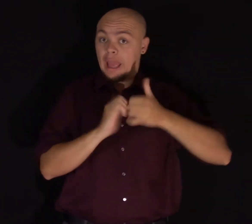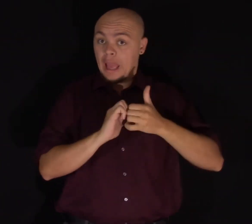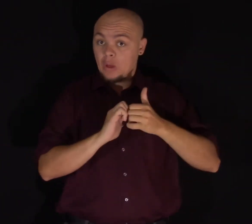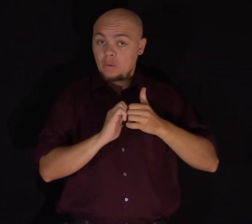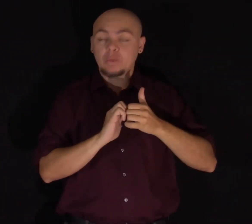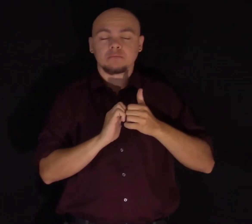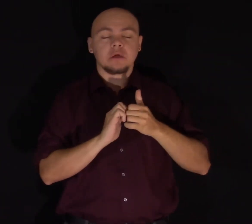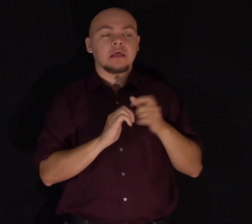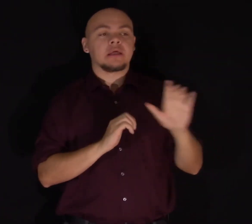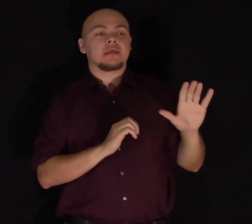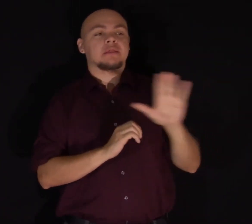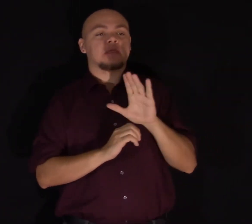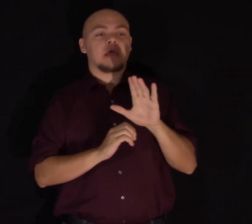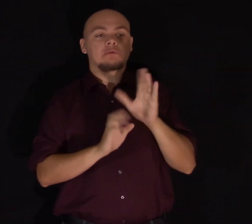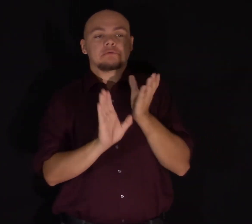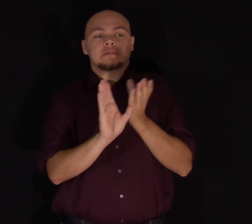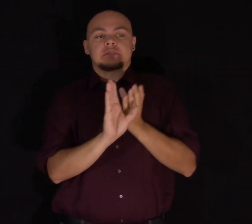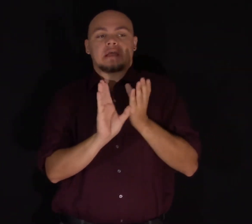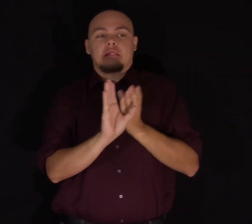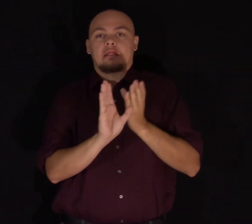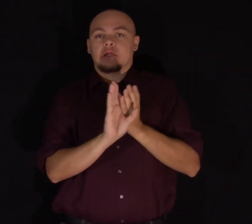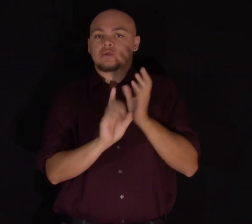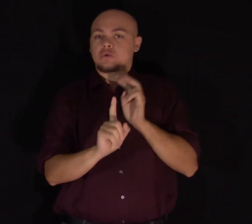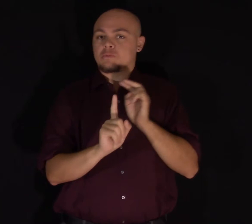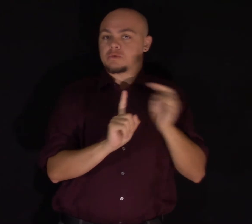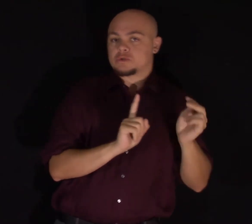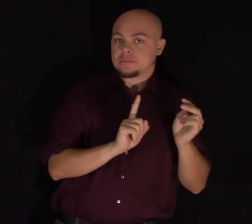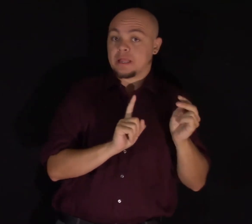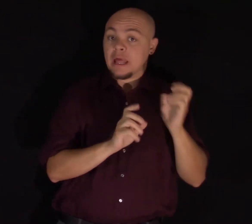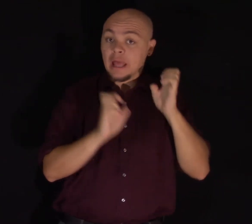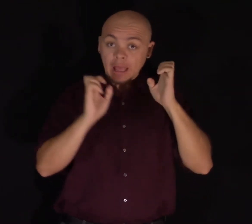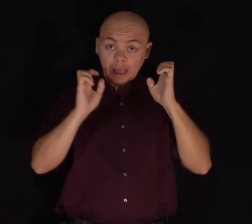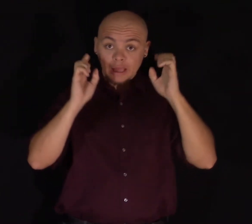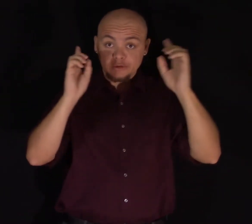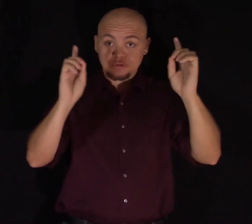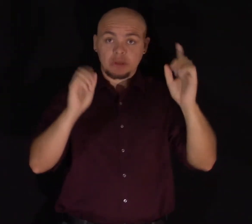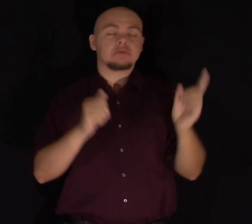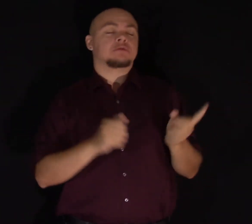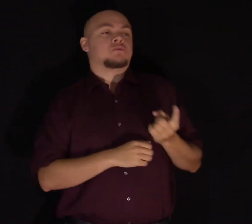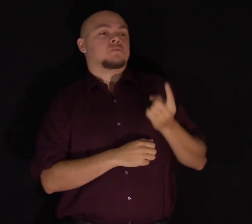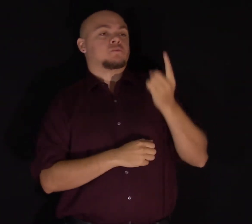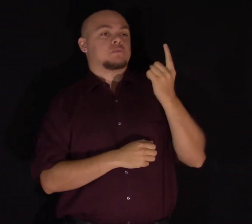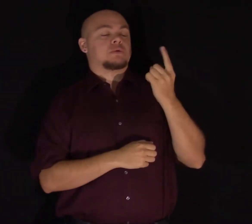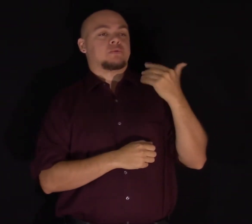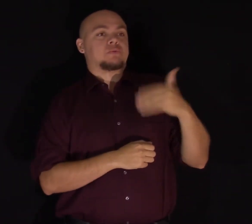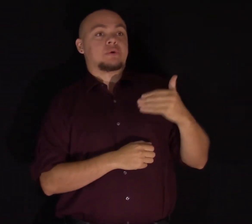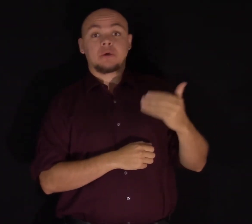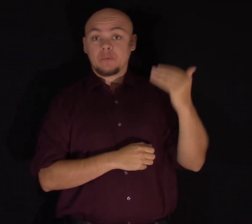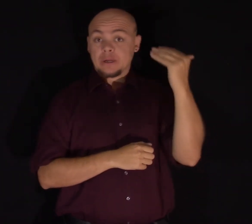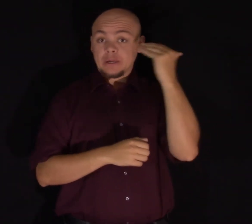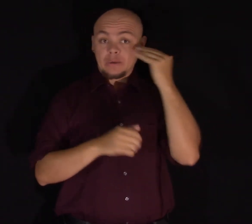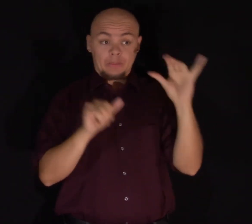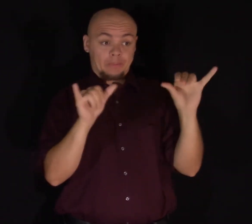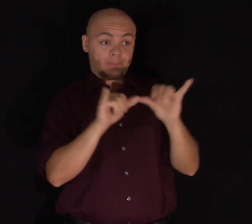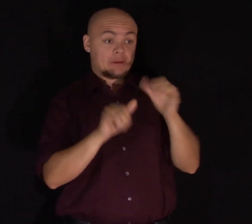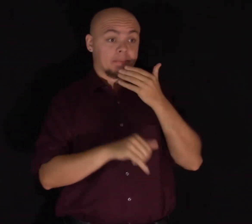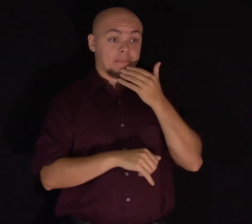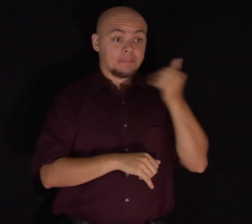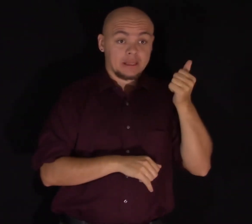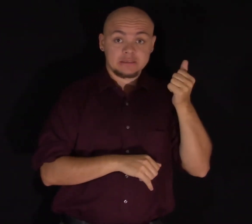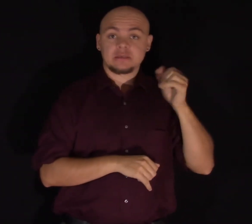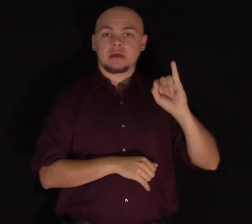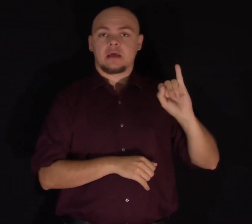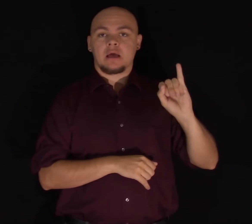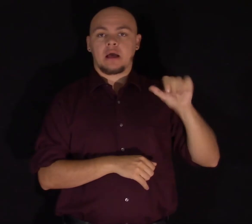a psychological perspective. In education, the one thing we know how to measure best is